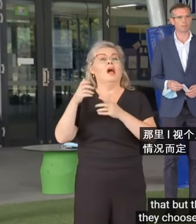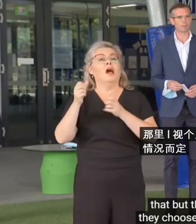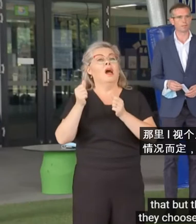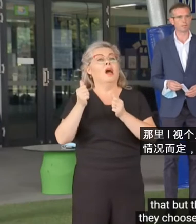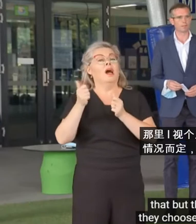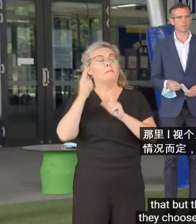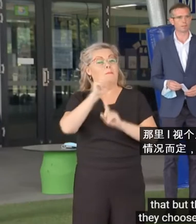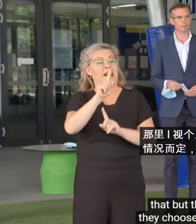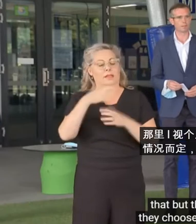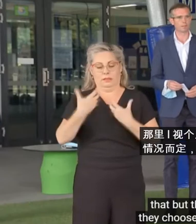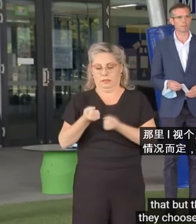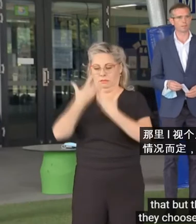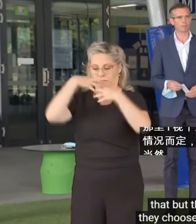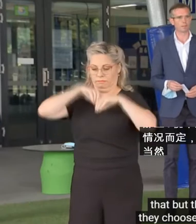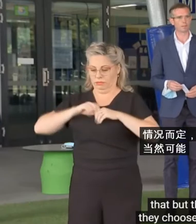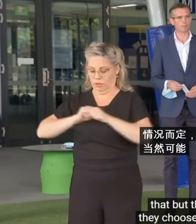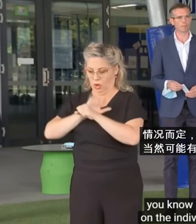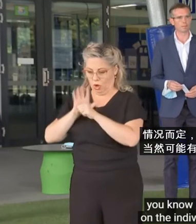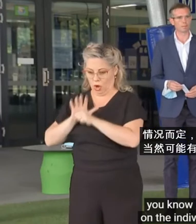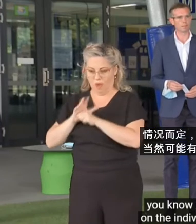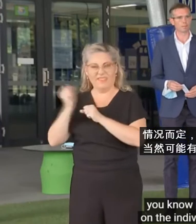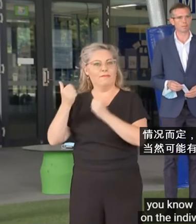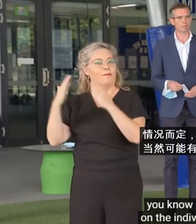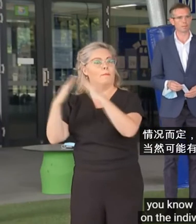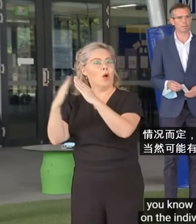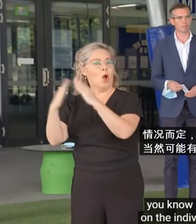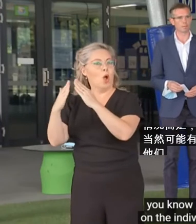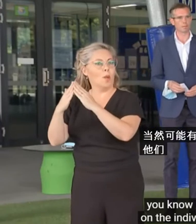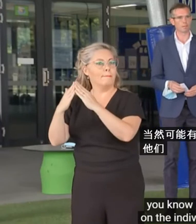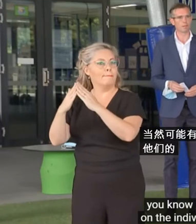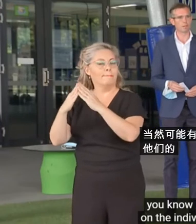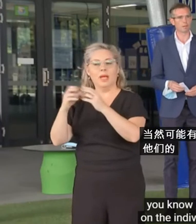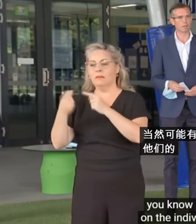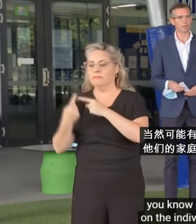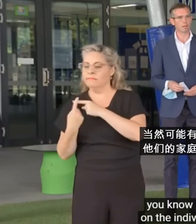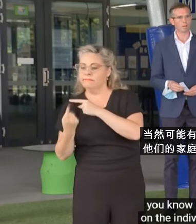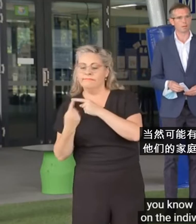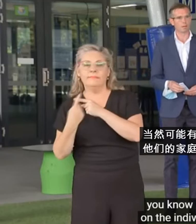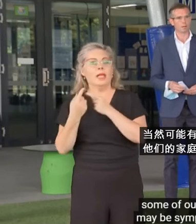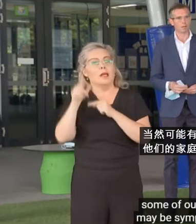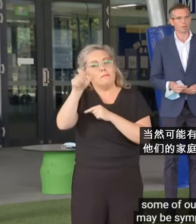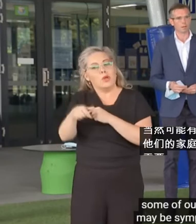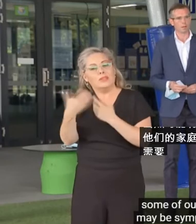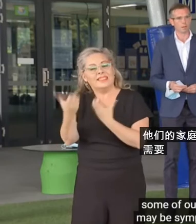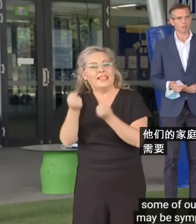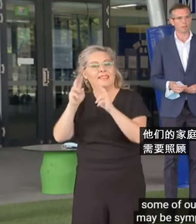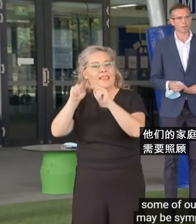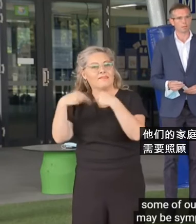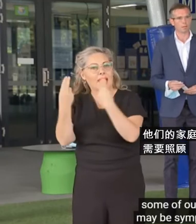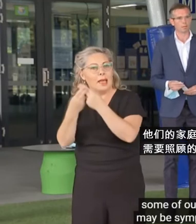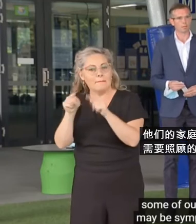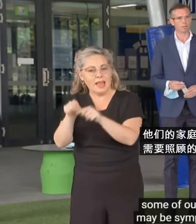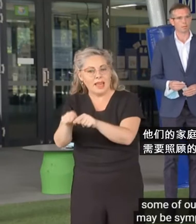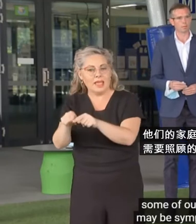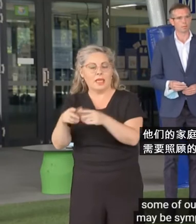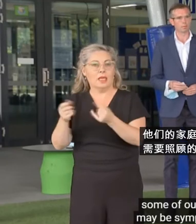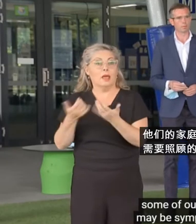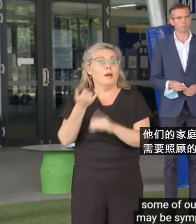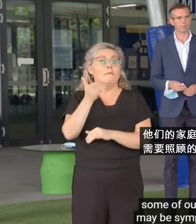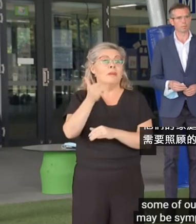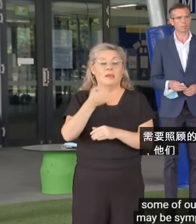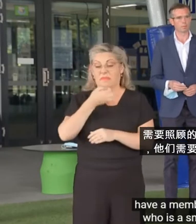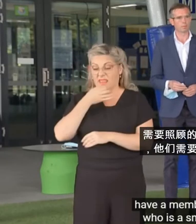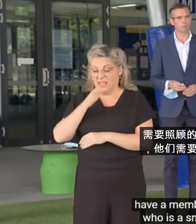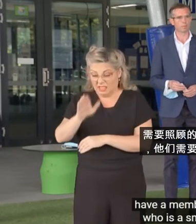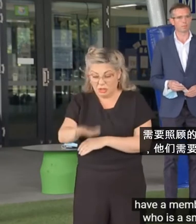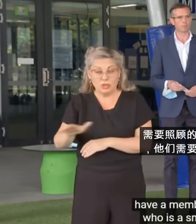individual circumstances. Some of our teachers, of course, may be symptomatic. Some might have a member of their household who is a small child that needs looking